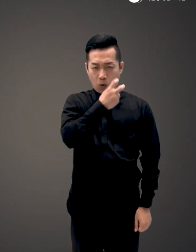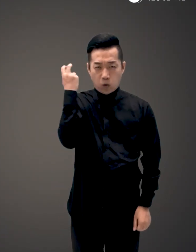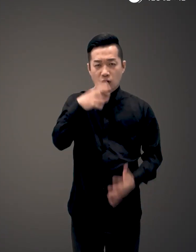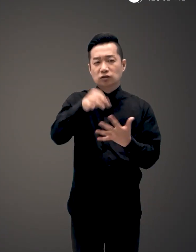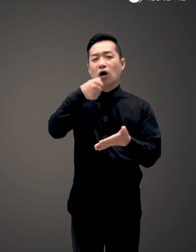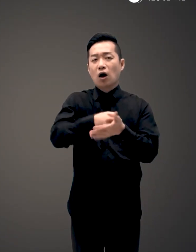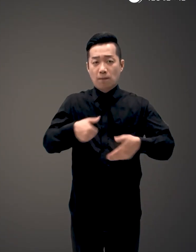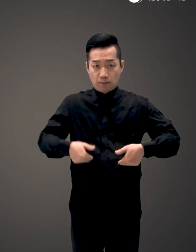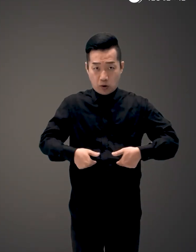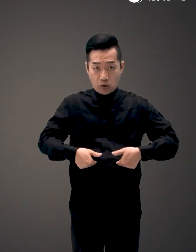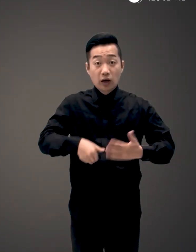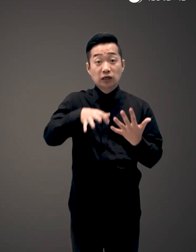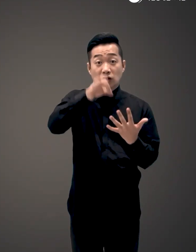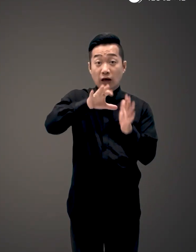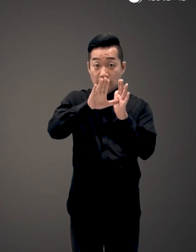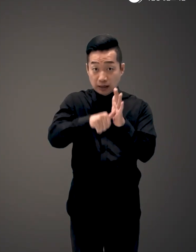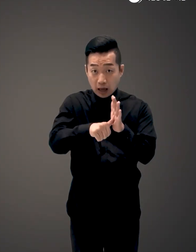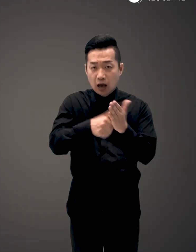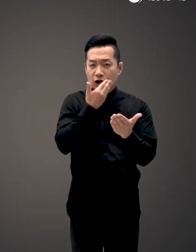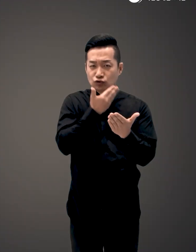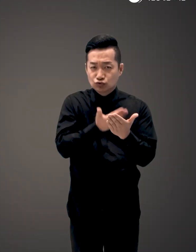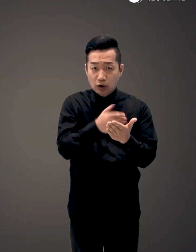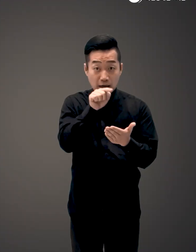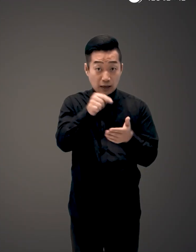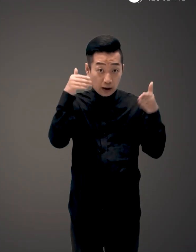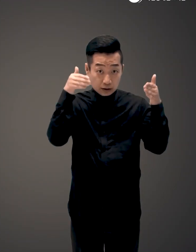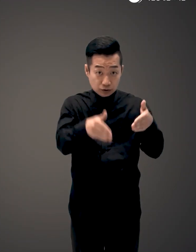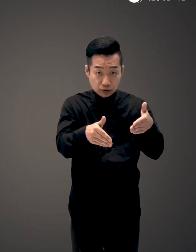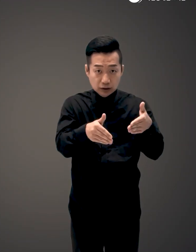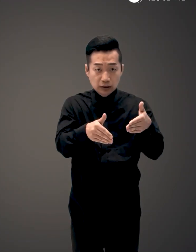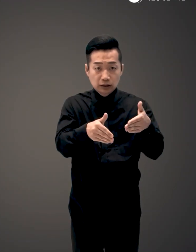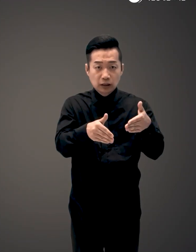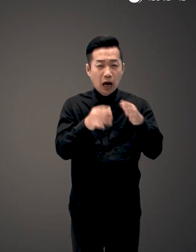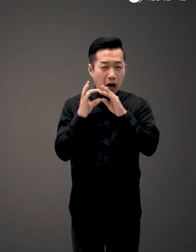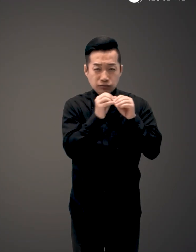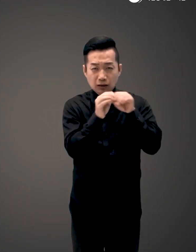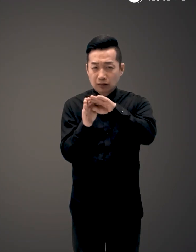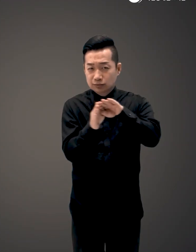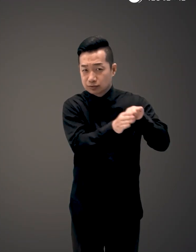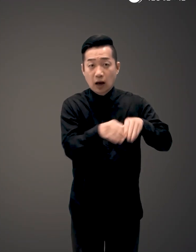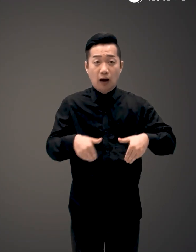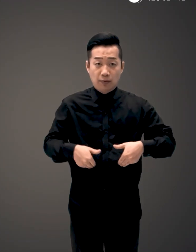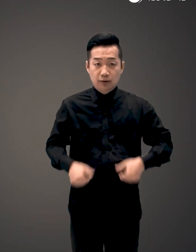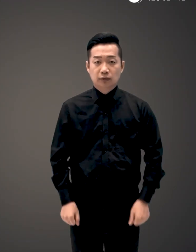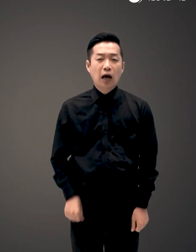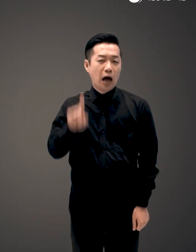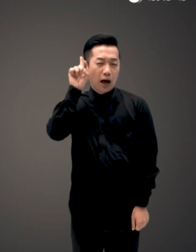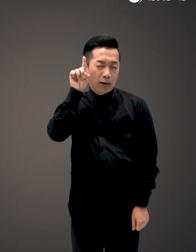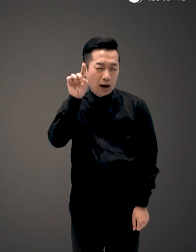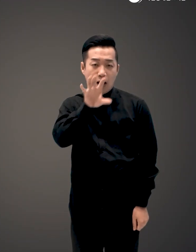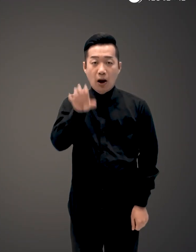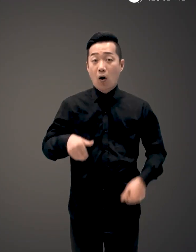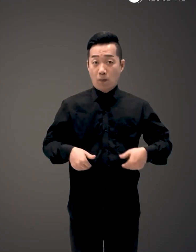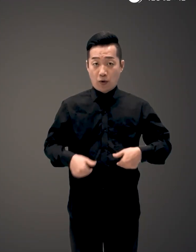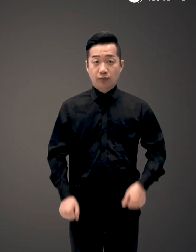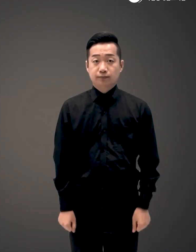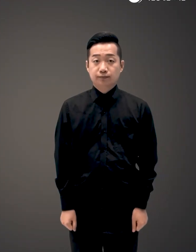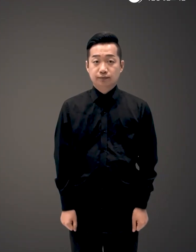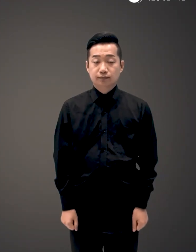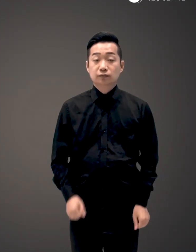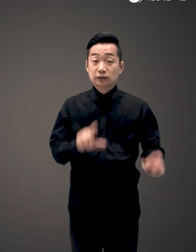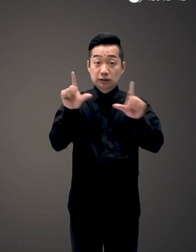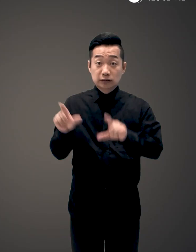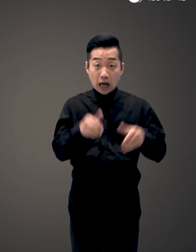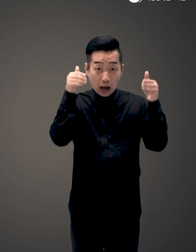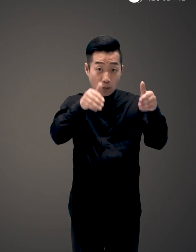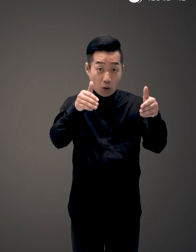choose well. We set aside lesser pursuits to seek things that matter, and we do it every single day. Things